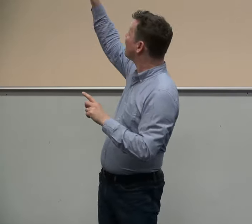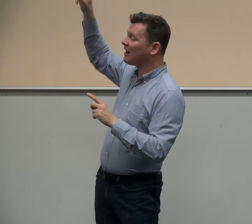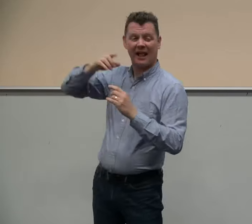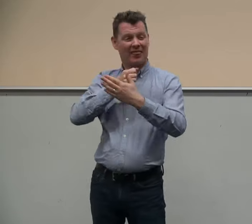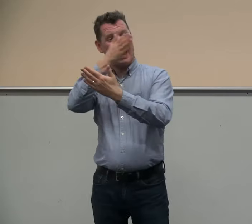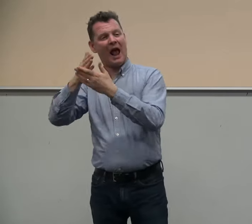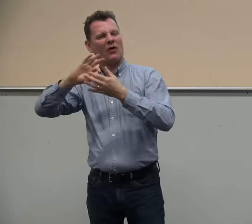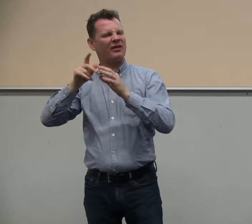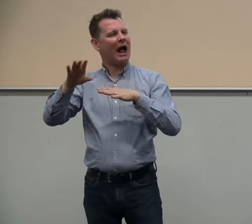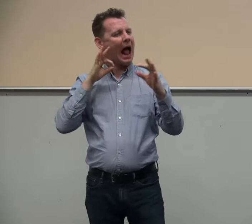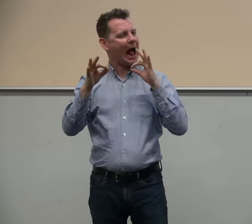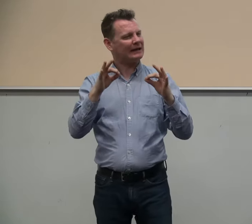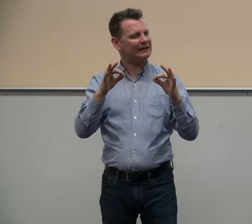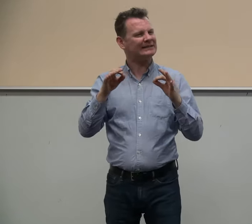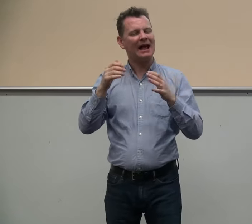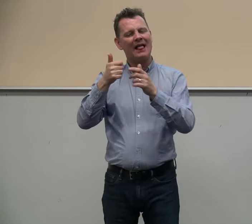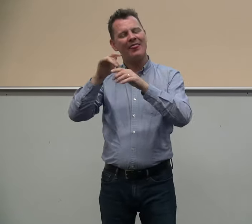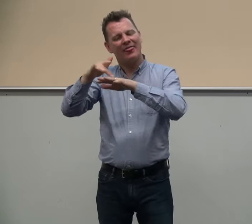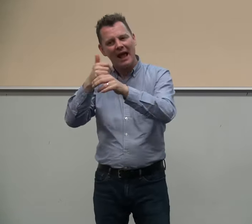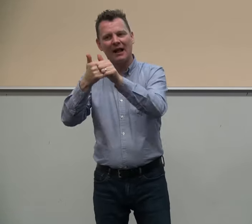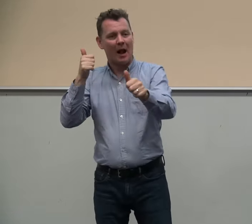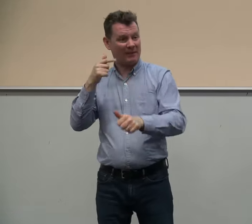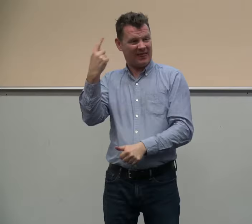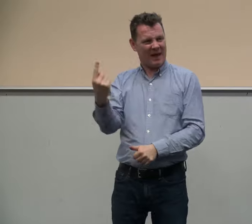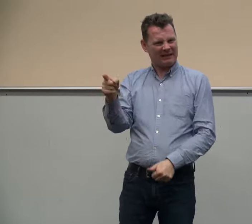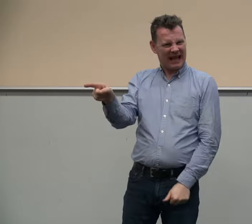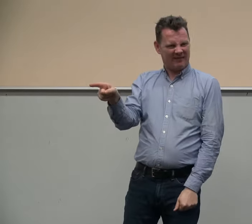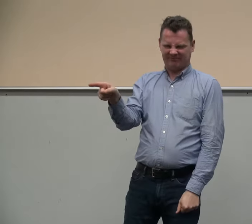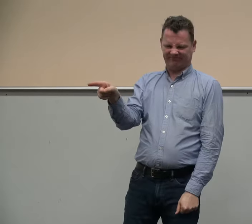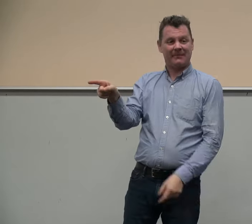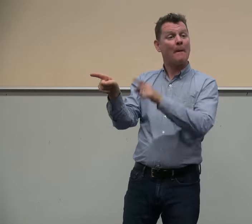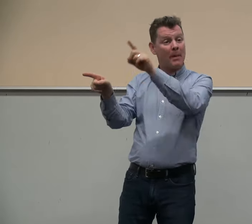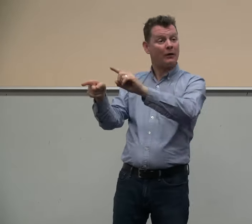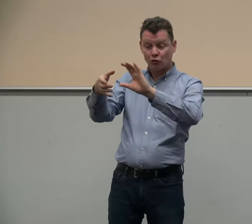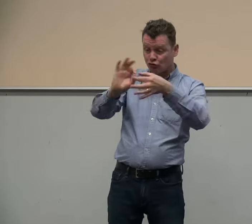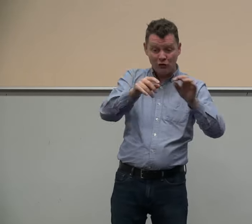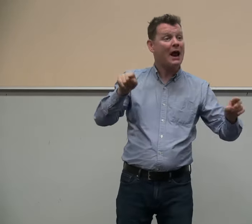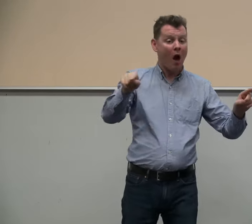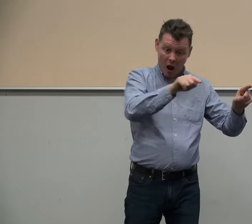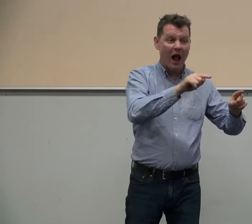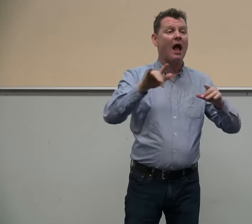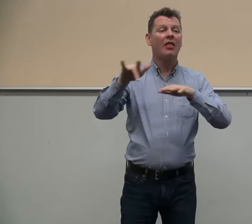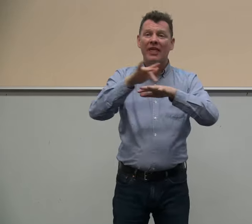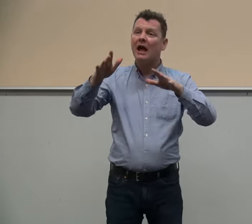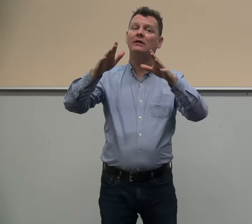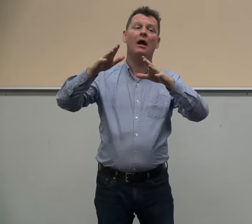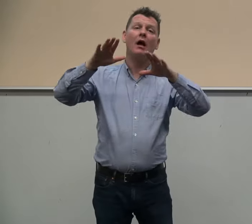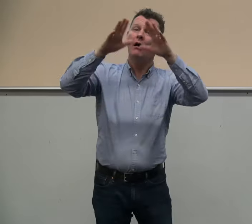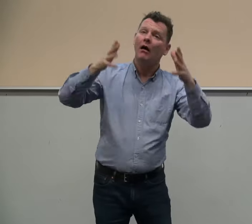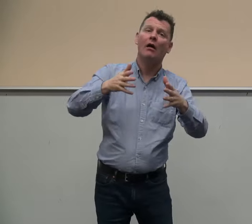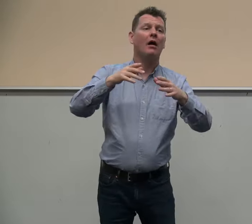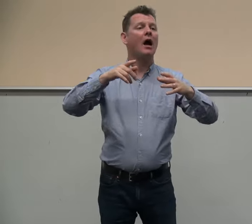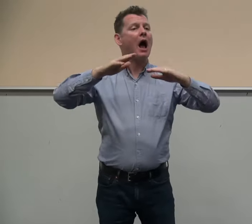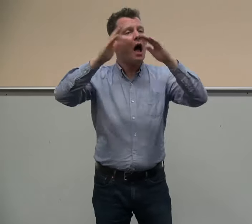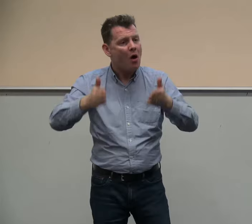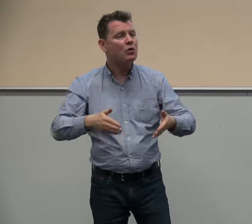some dodgy stuff going on with the theatre companies. But as we then look at every other stage, the commitment to making them work is really strong. But